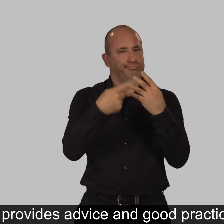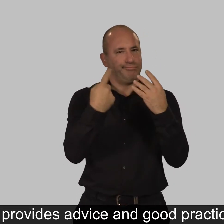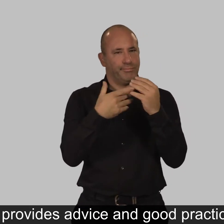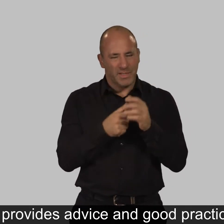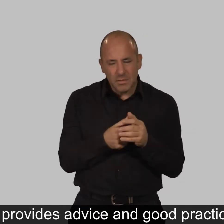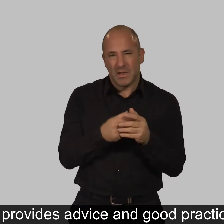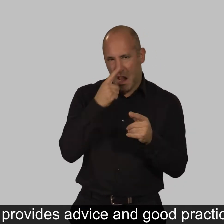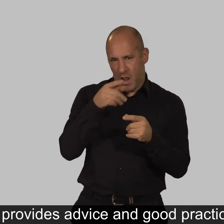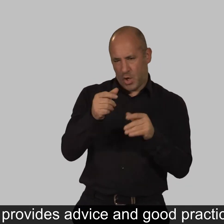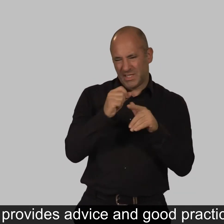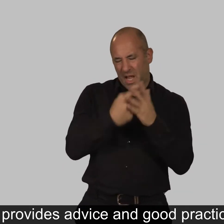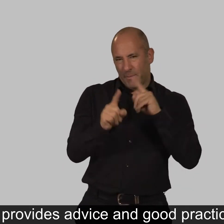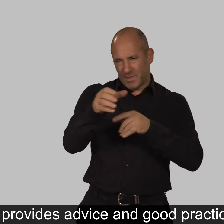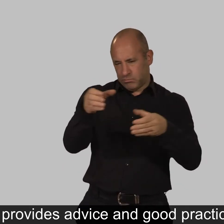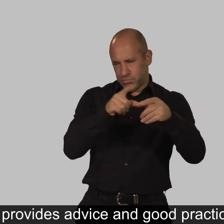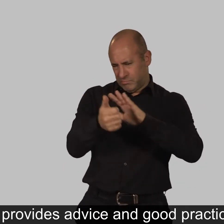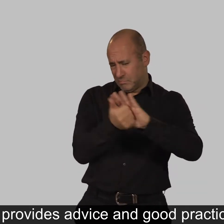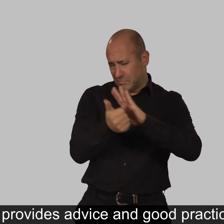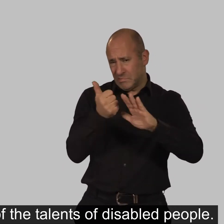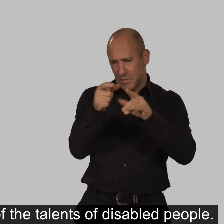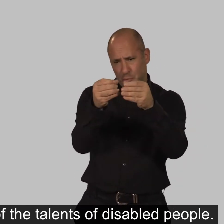will help them make the most of the talents of disabled people.